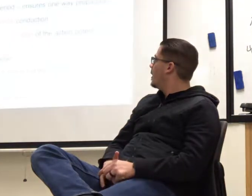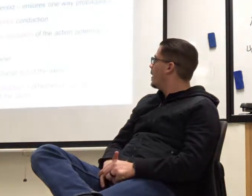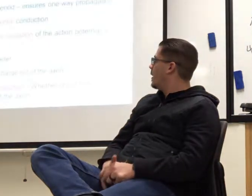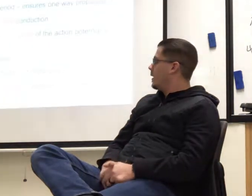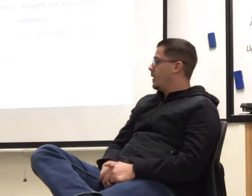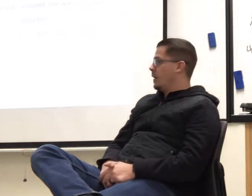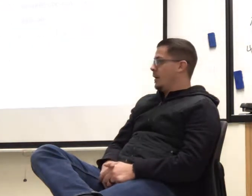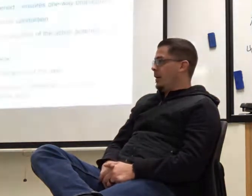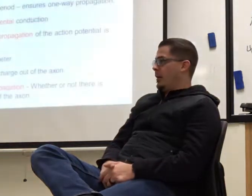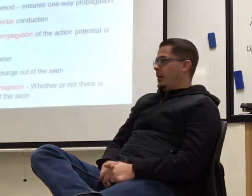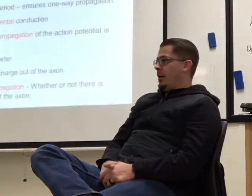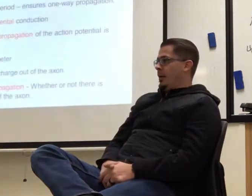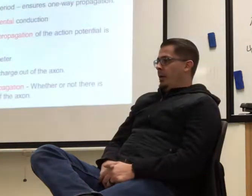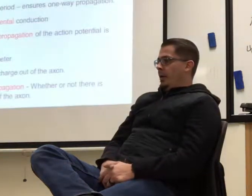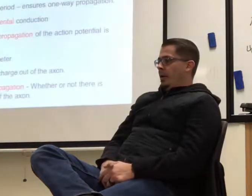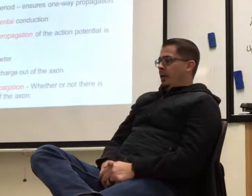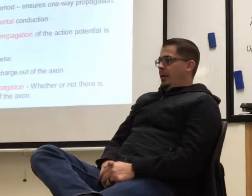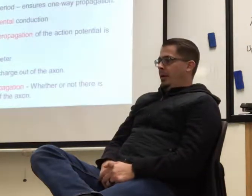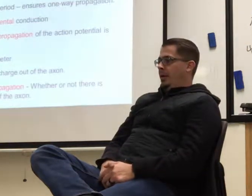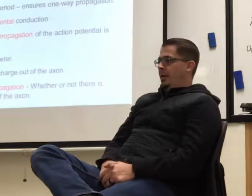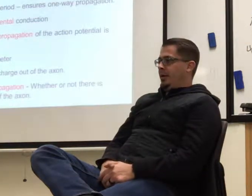The AP